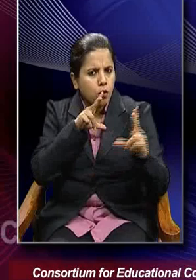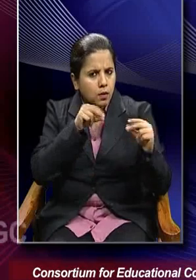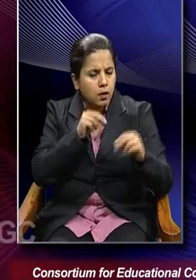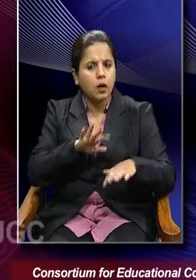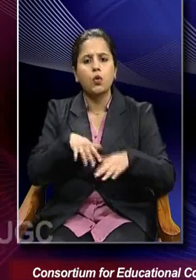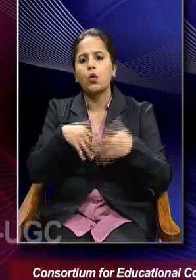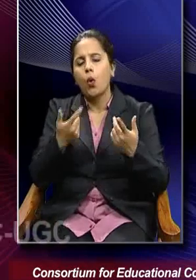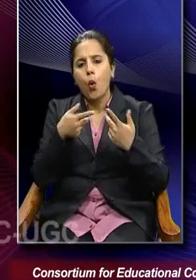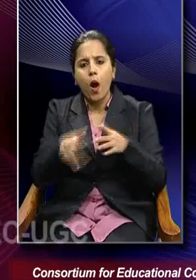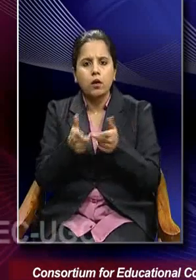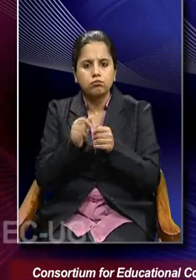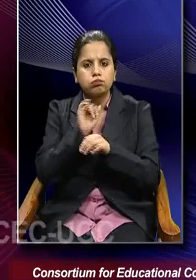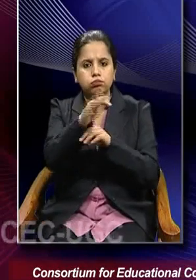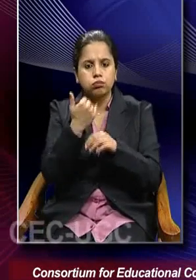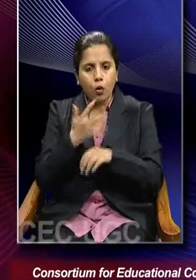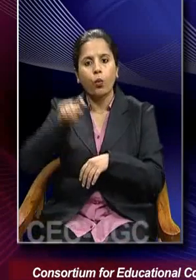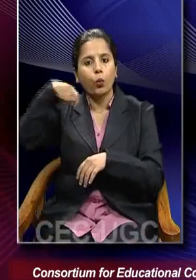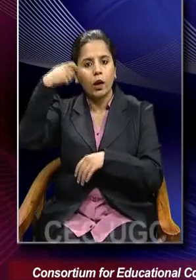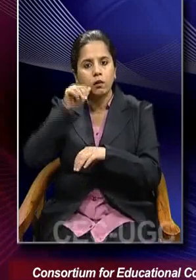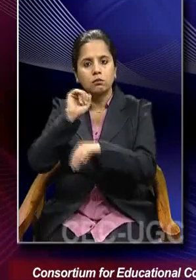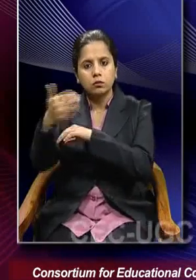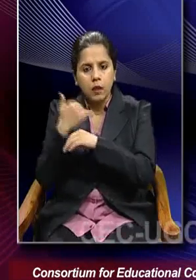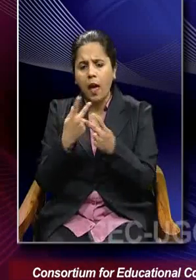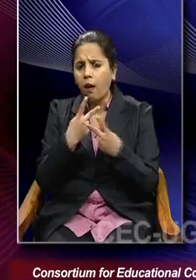data and video transmission.